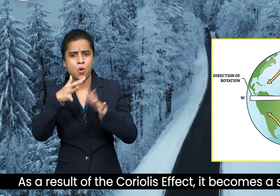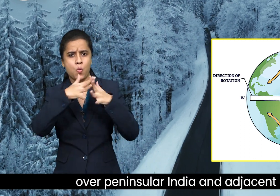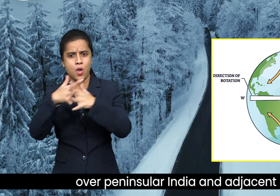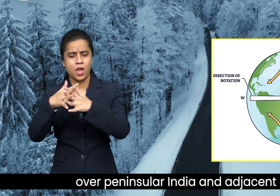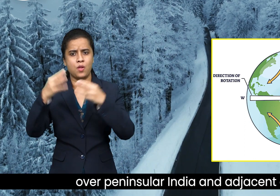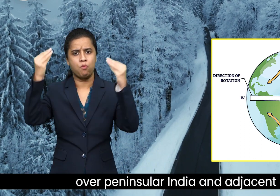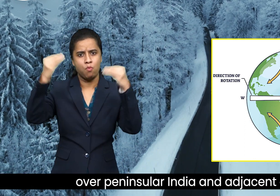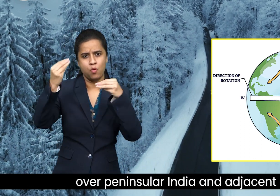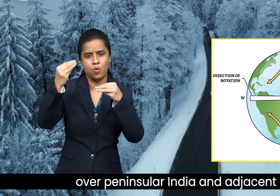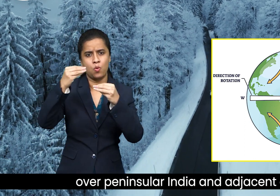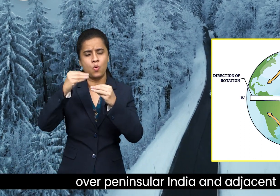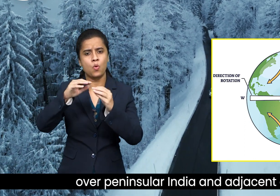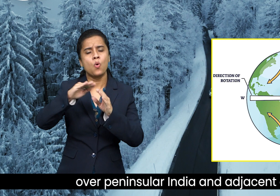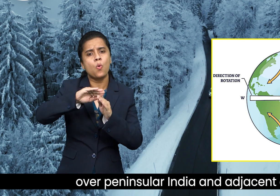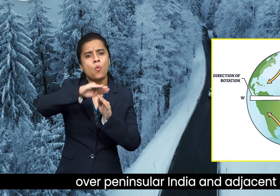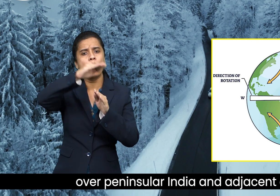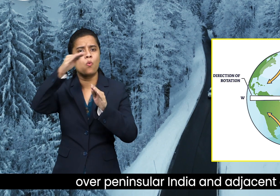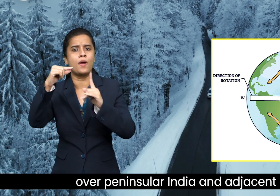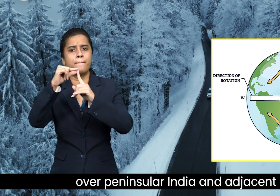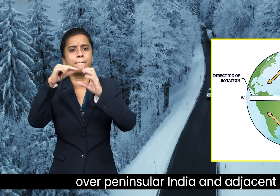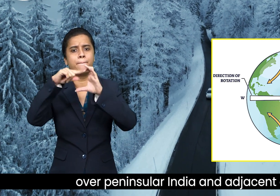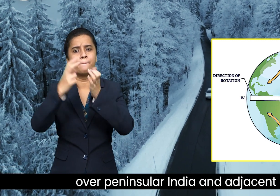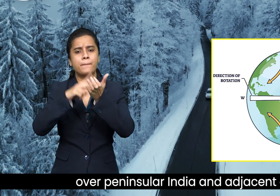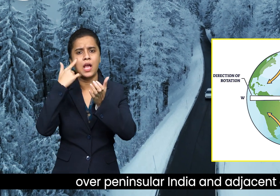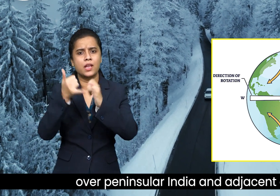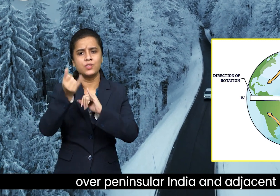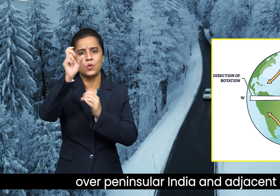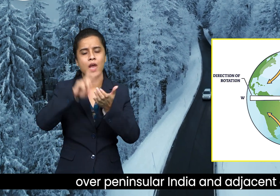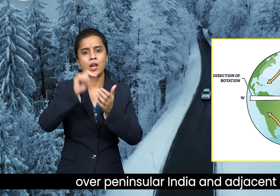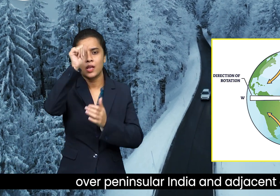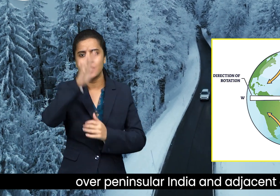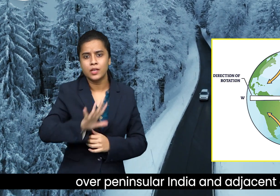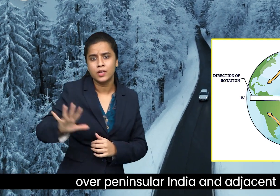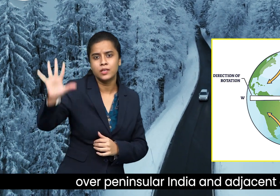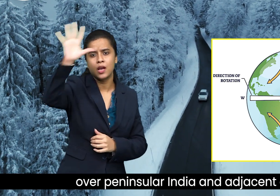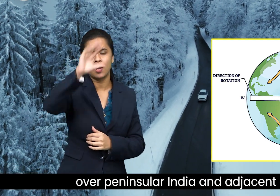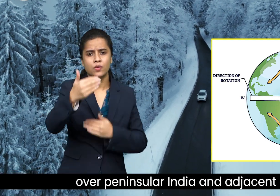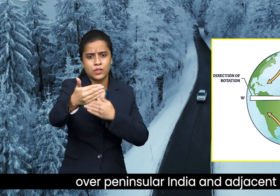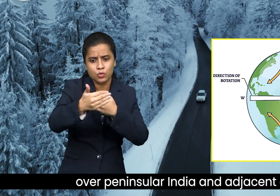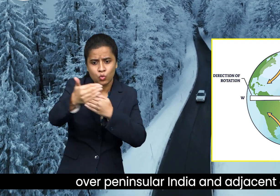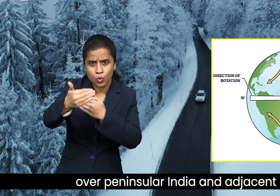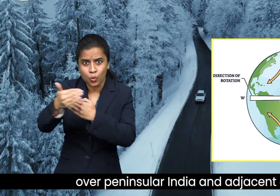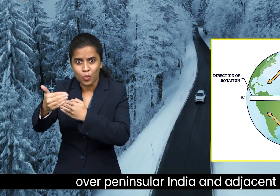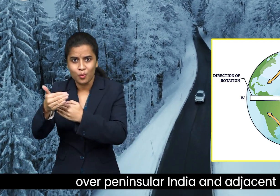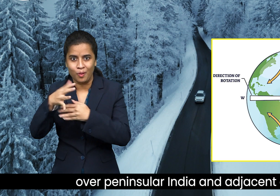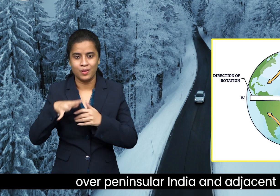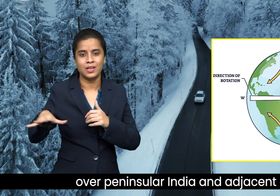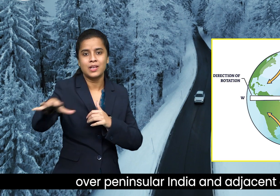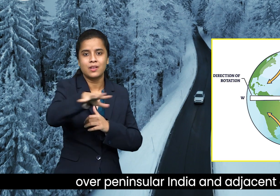monsoon over peninsular India and adjacent countries.